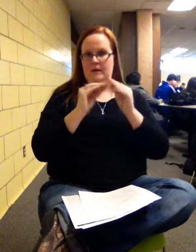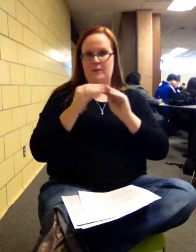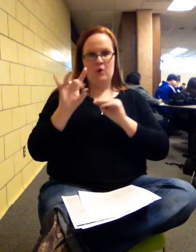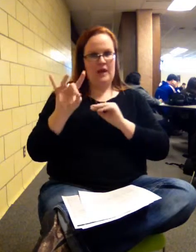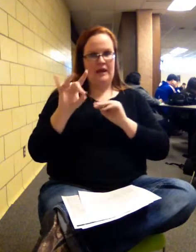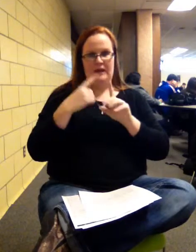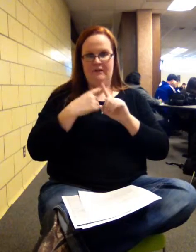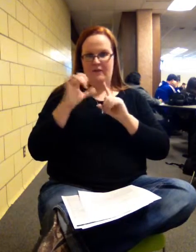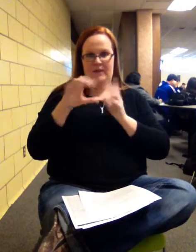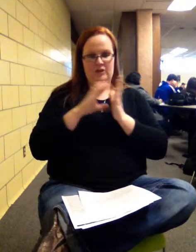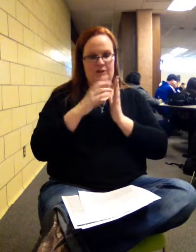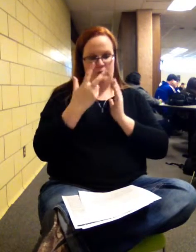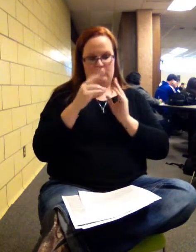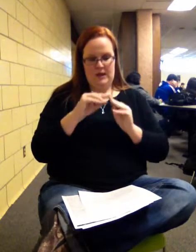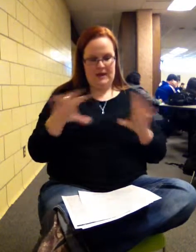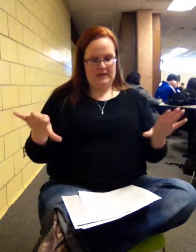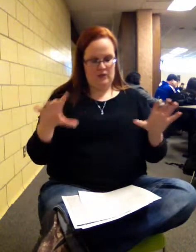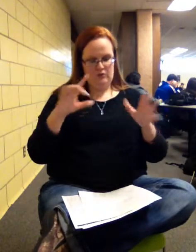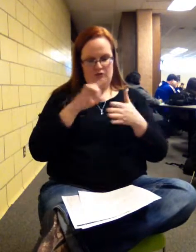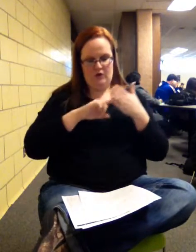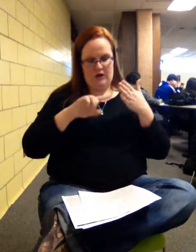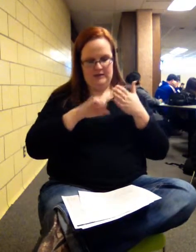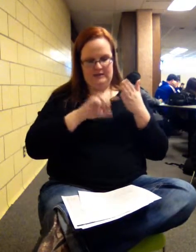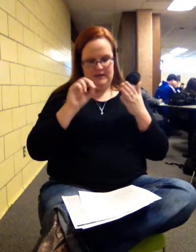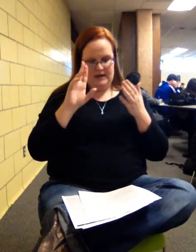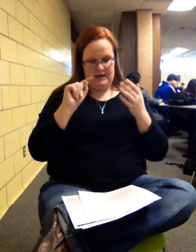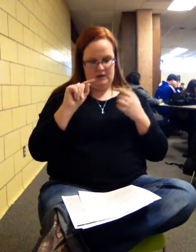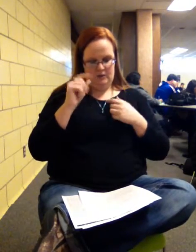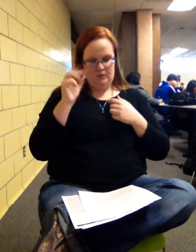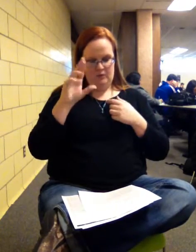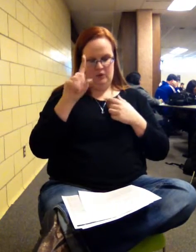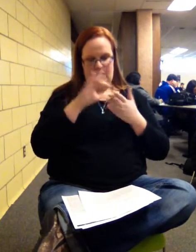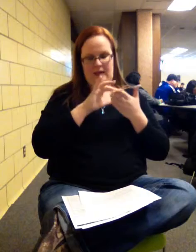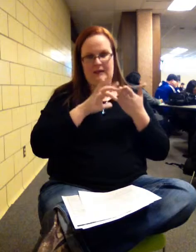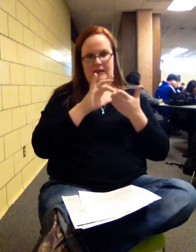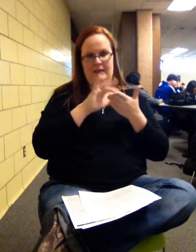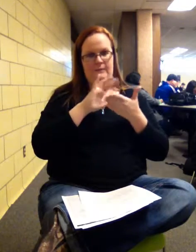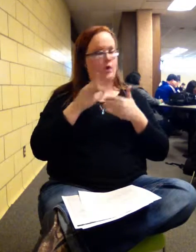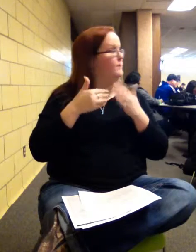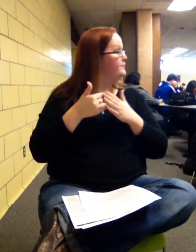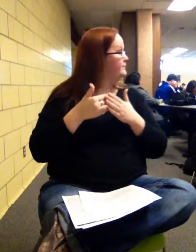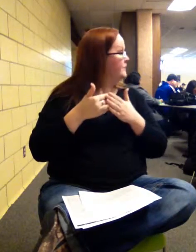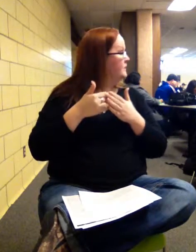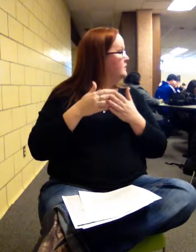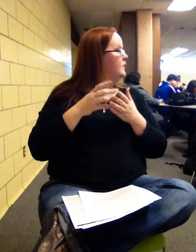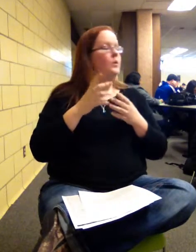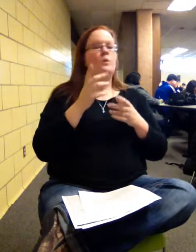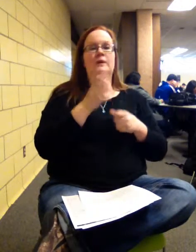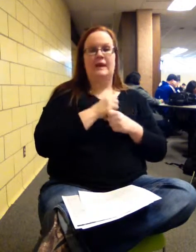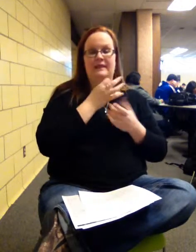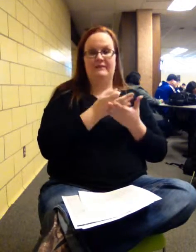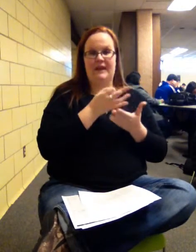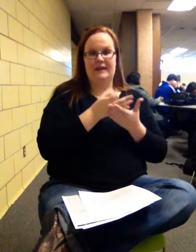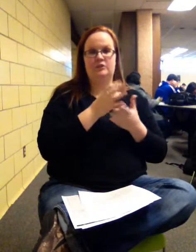out. Otherwise you're calculating all of those. So step number 1, get the financial statements off of the internet, take your